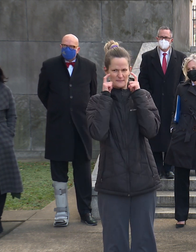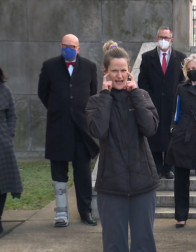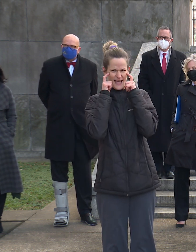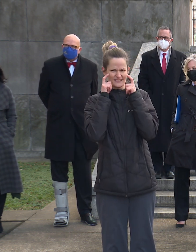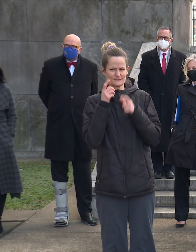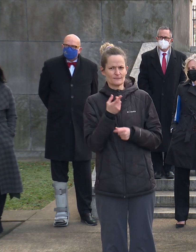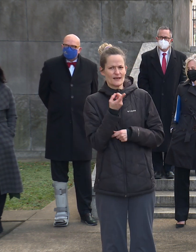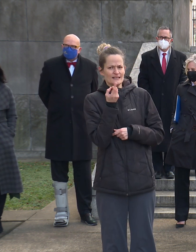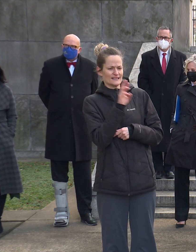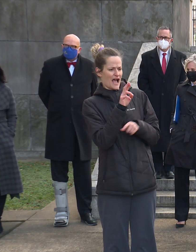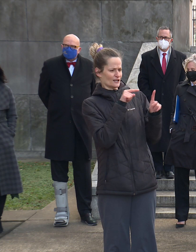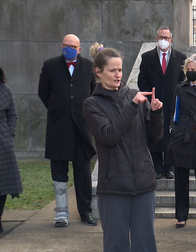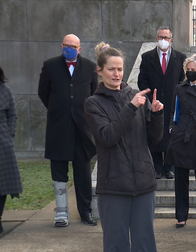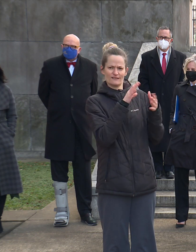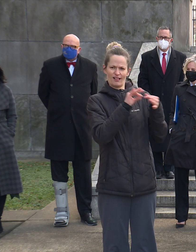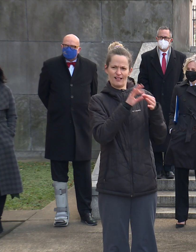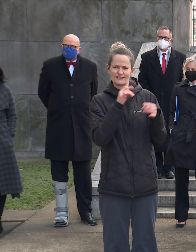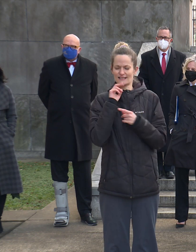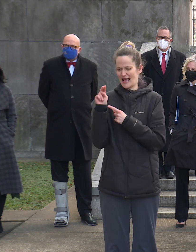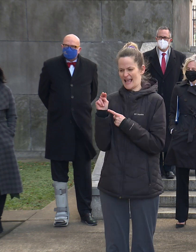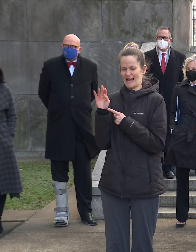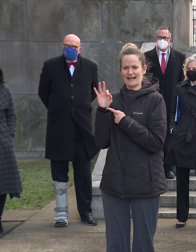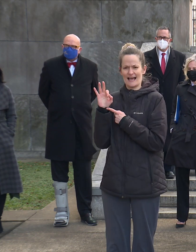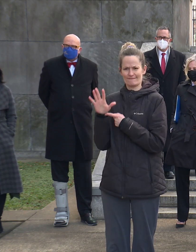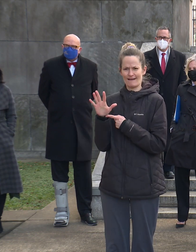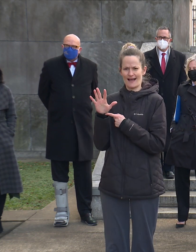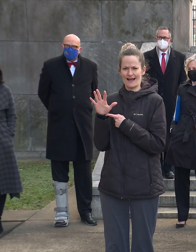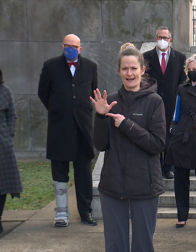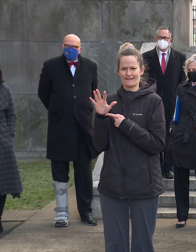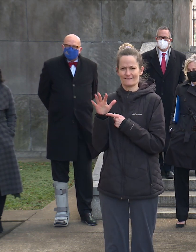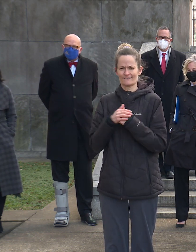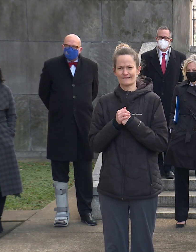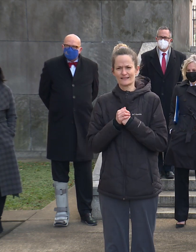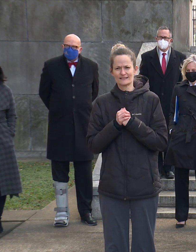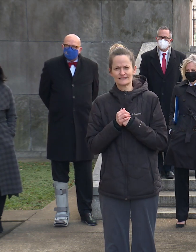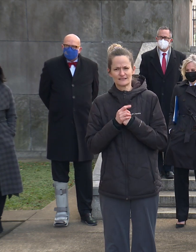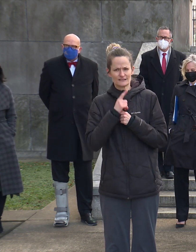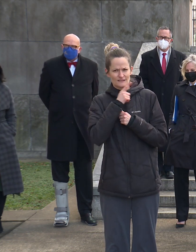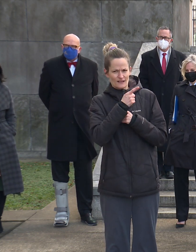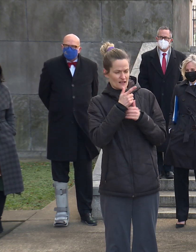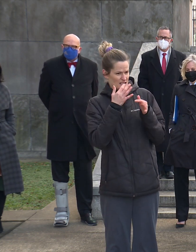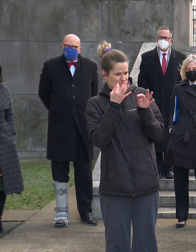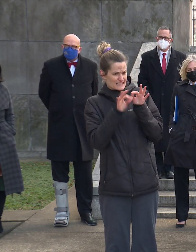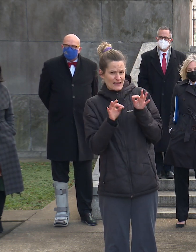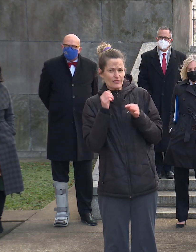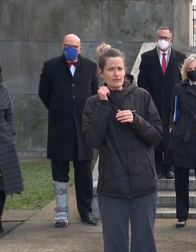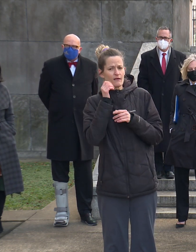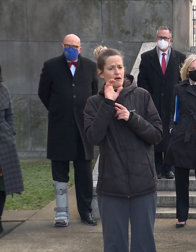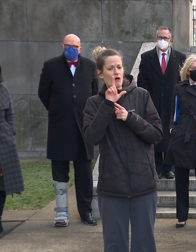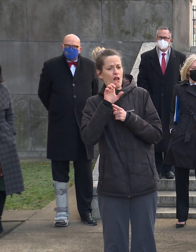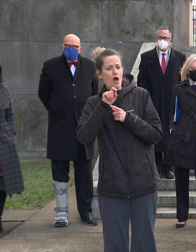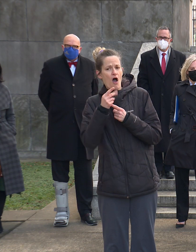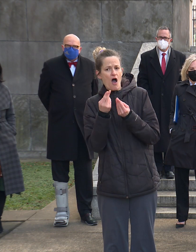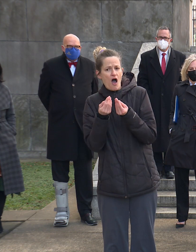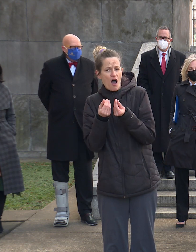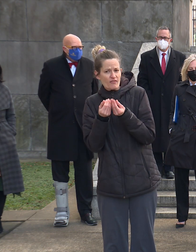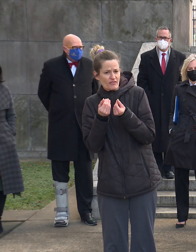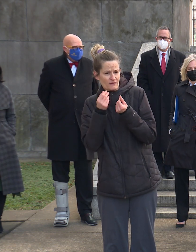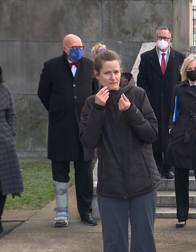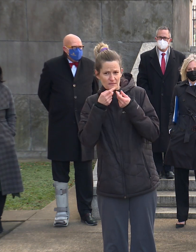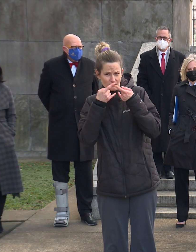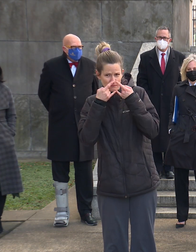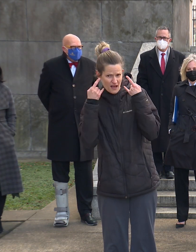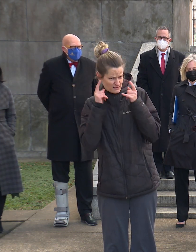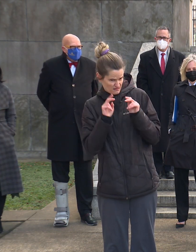the N95. So are our cloth masks, the pink masks, are they not working? So what's the recommendation?